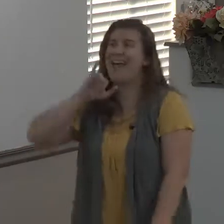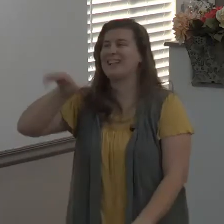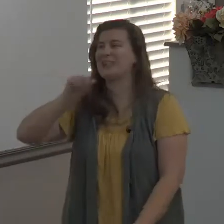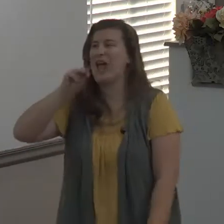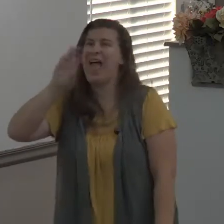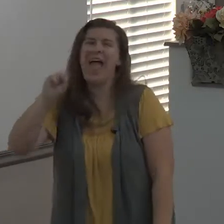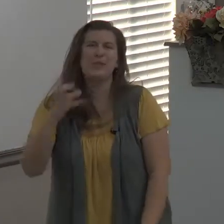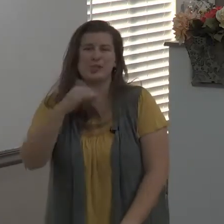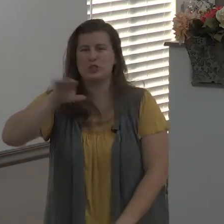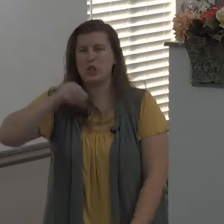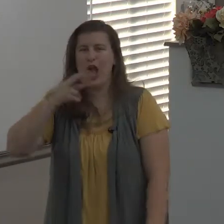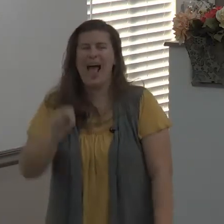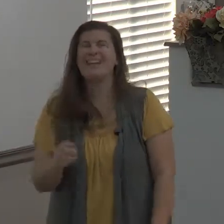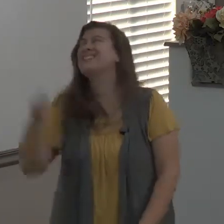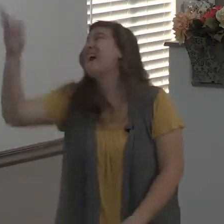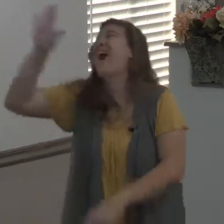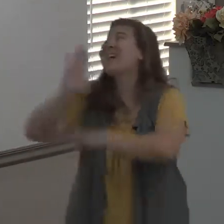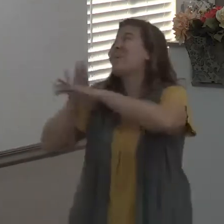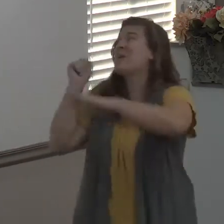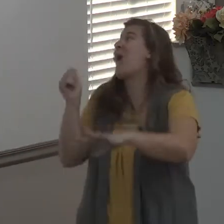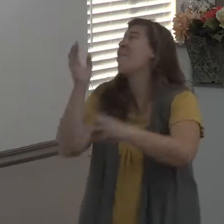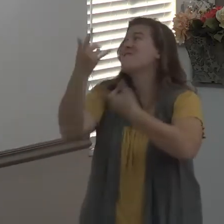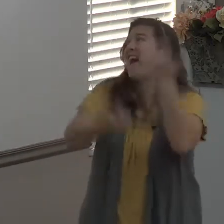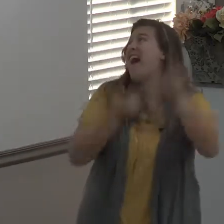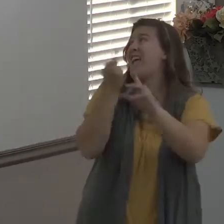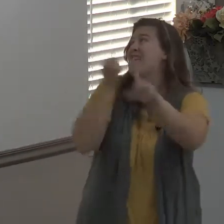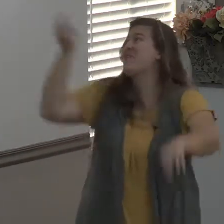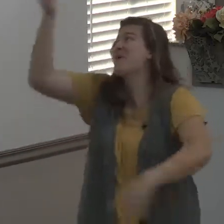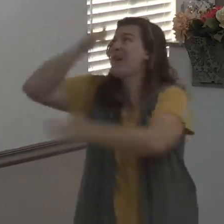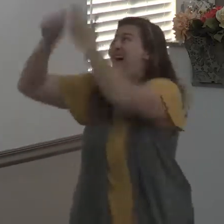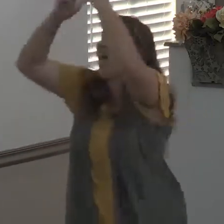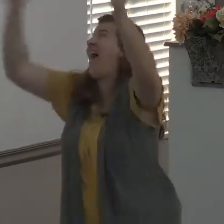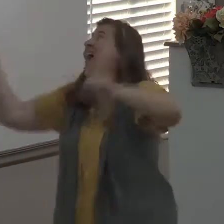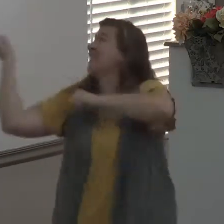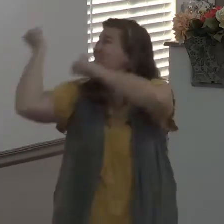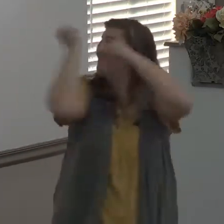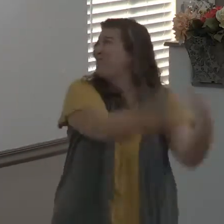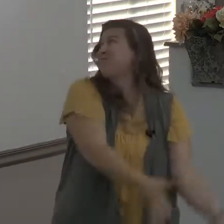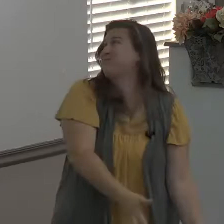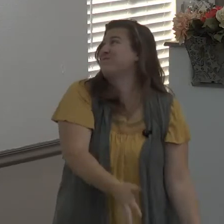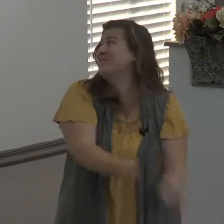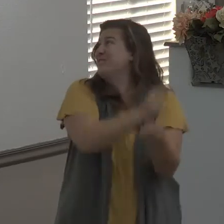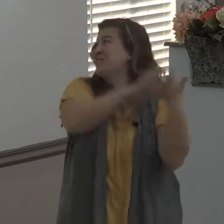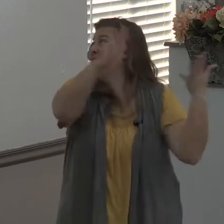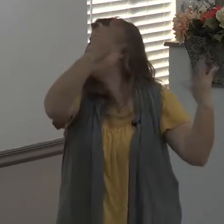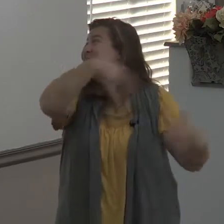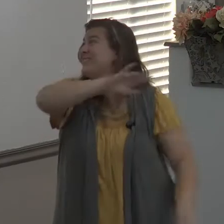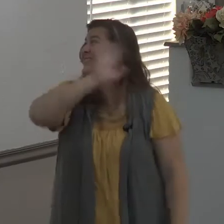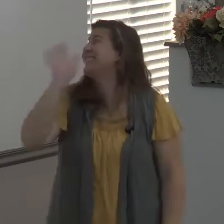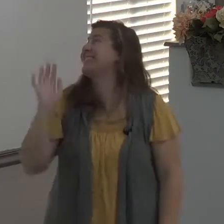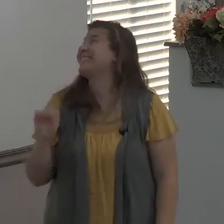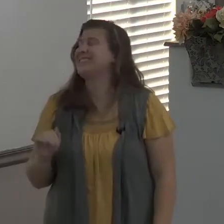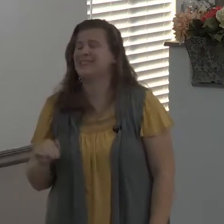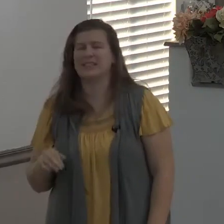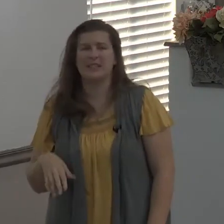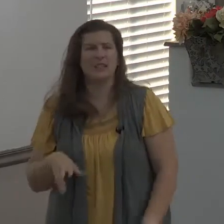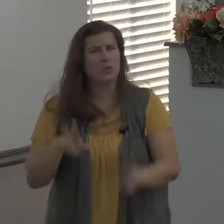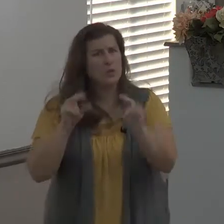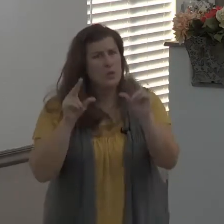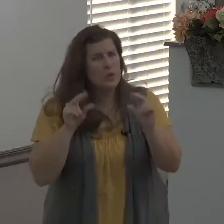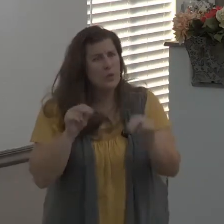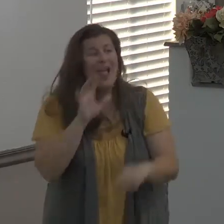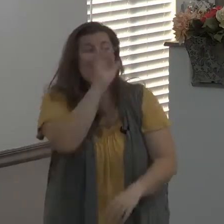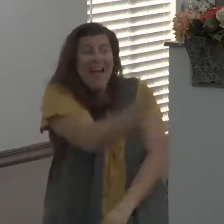No. We want to torch them. We want to be like James and John. "God, can we just send fire down from heaven and torch